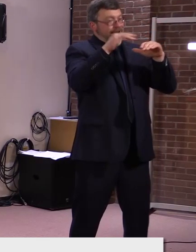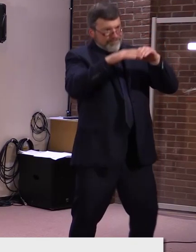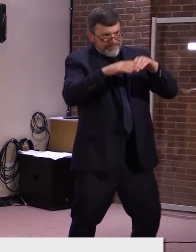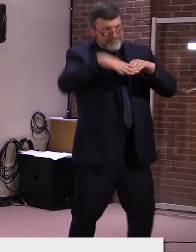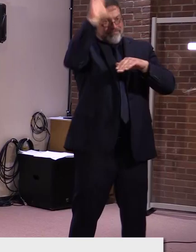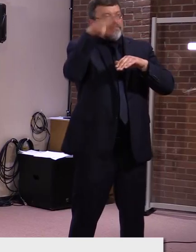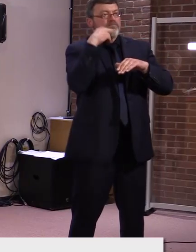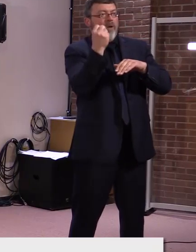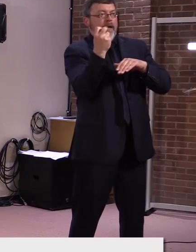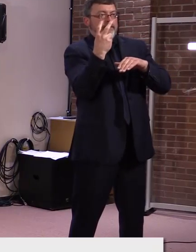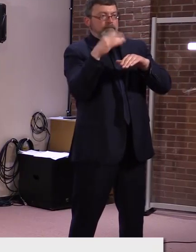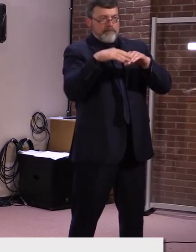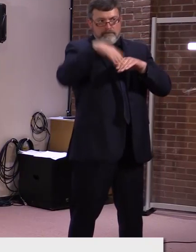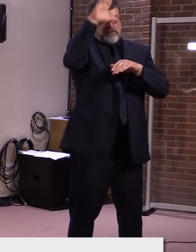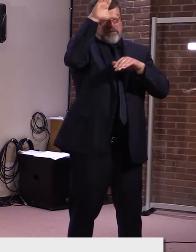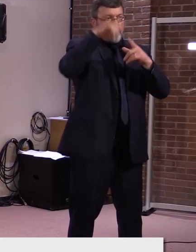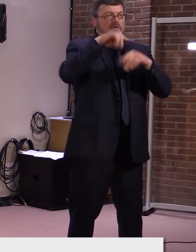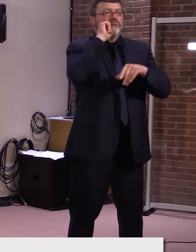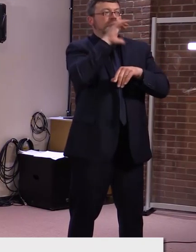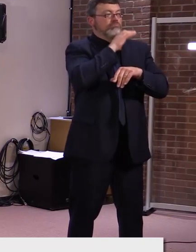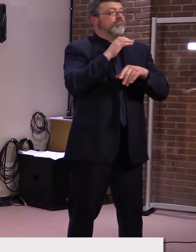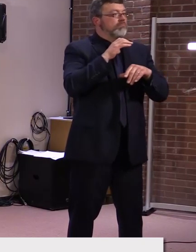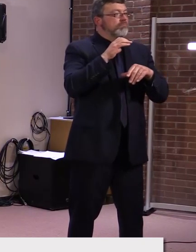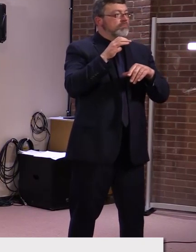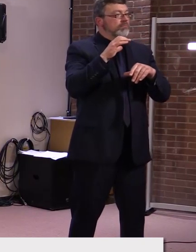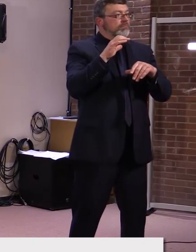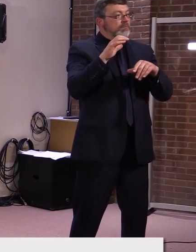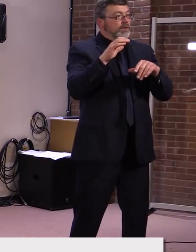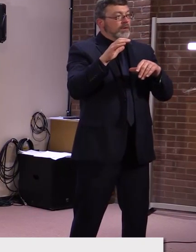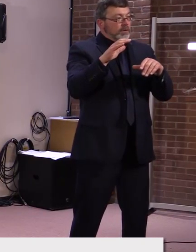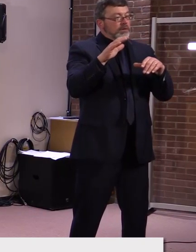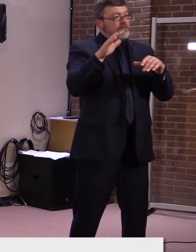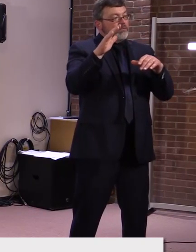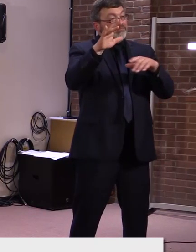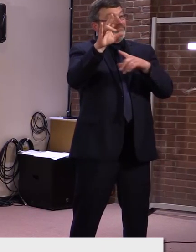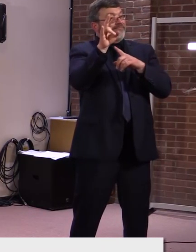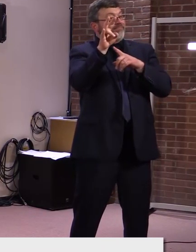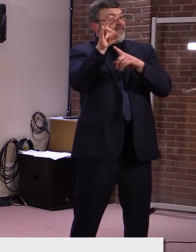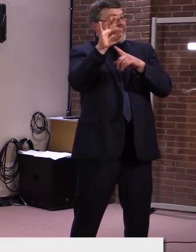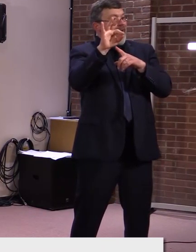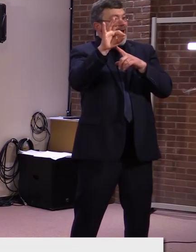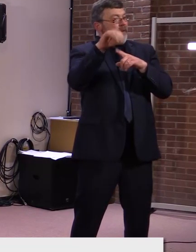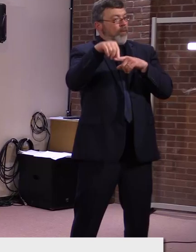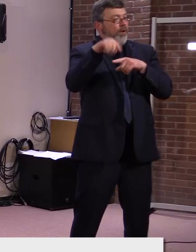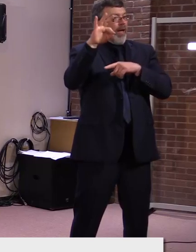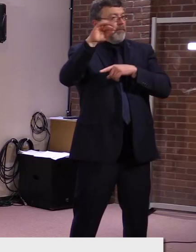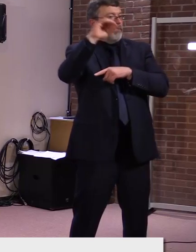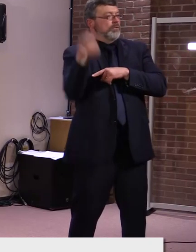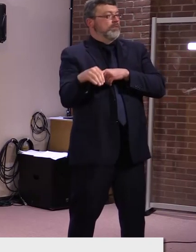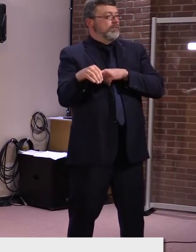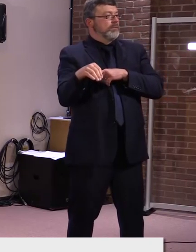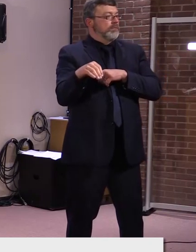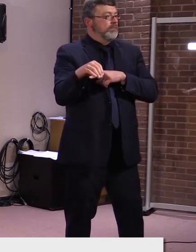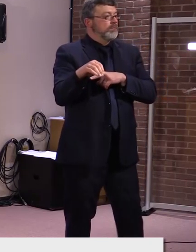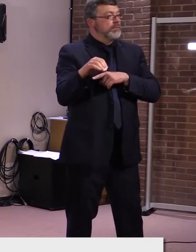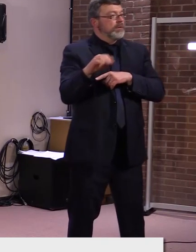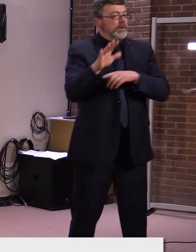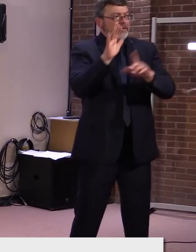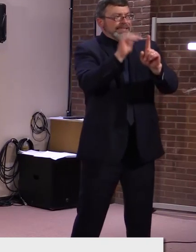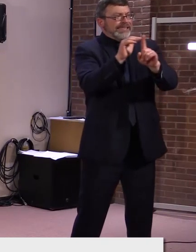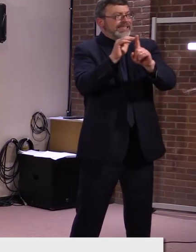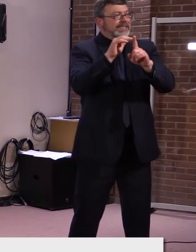that's 79.9%. President Biden uses 18 plus as his benchmark when he